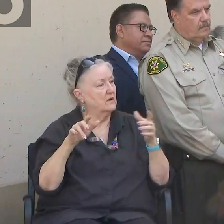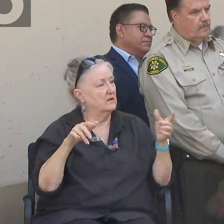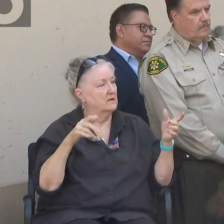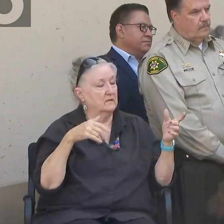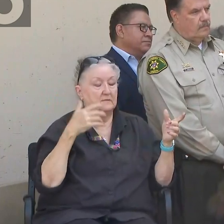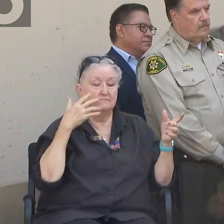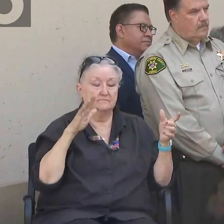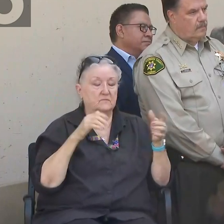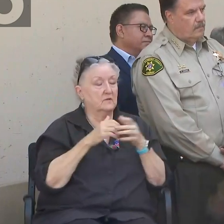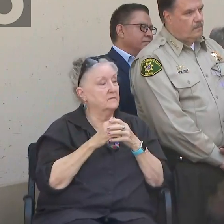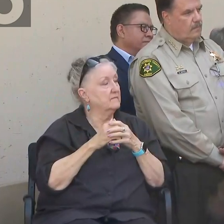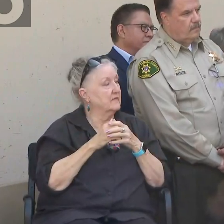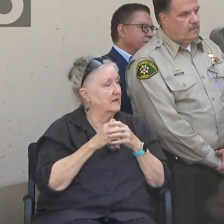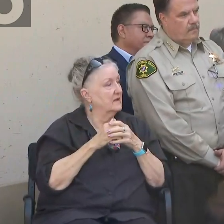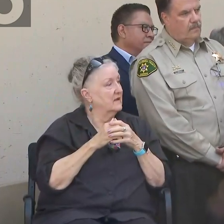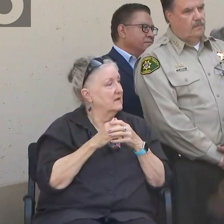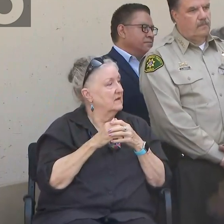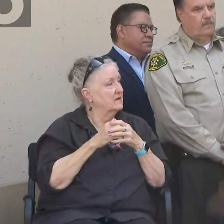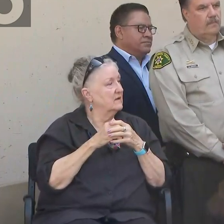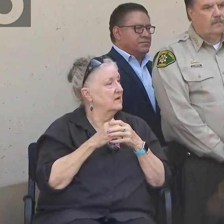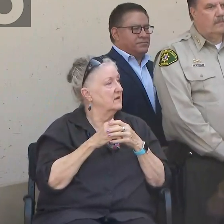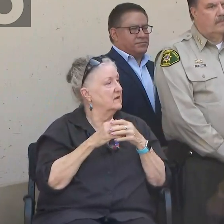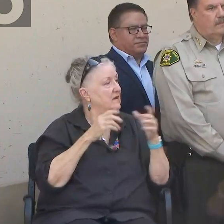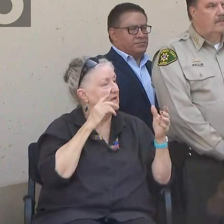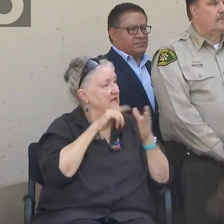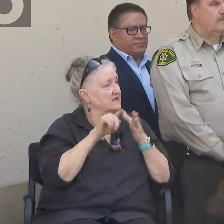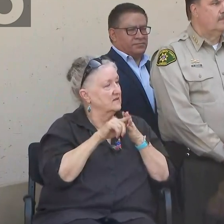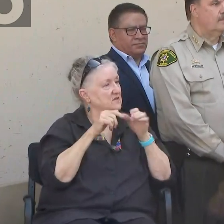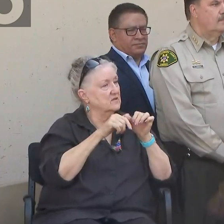I can't speak to that. The investigation is ongoing.